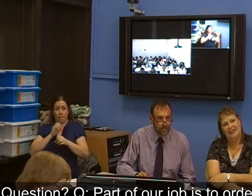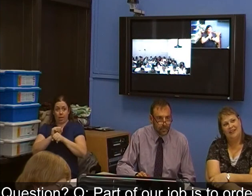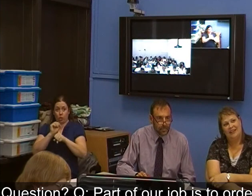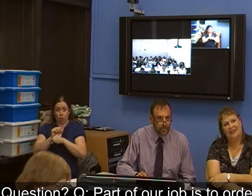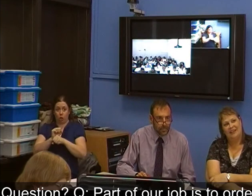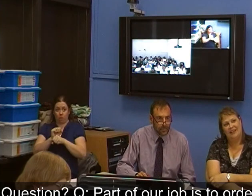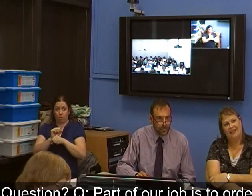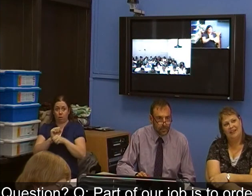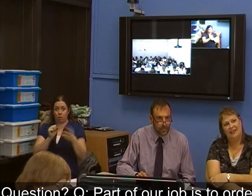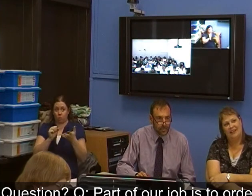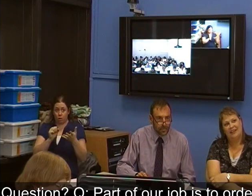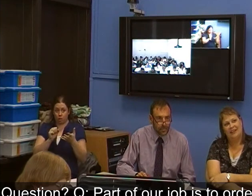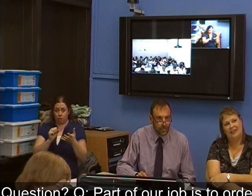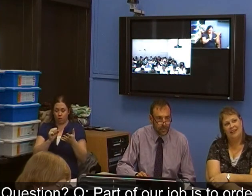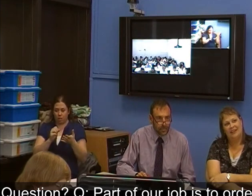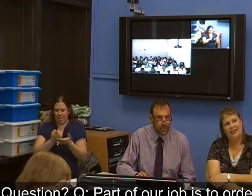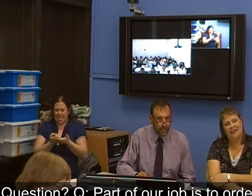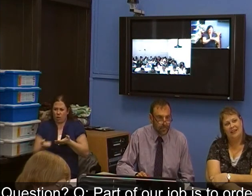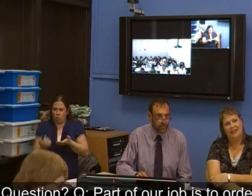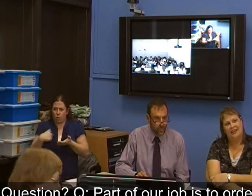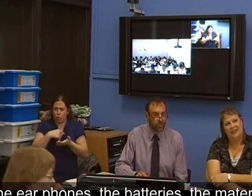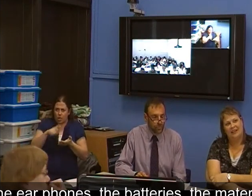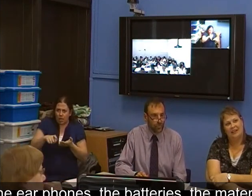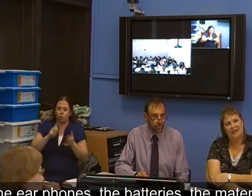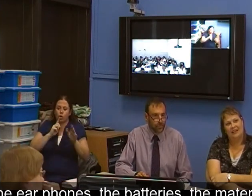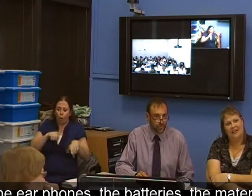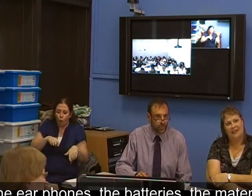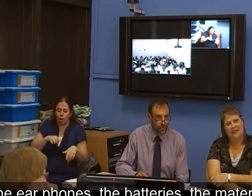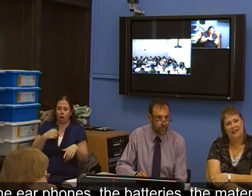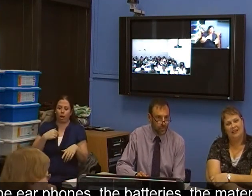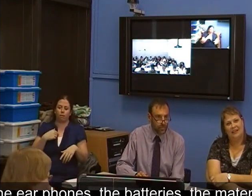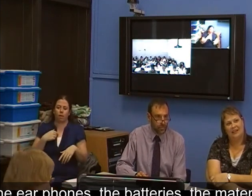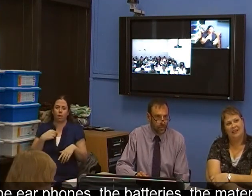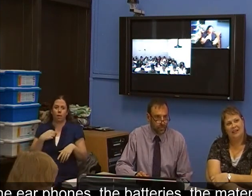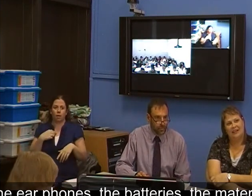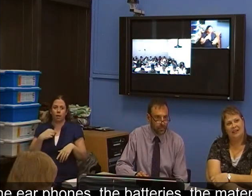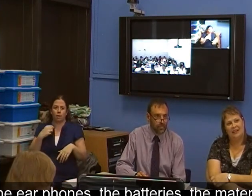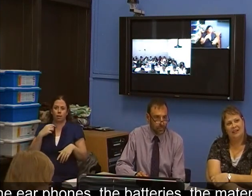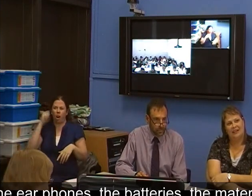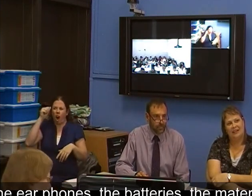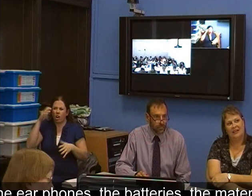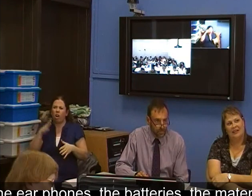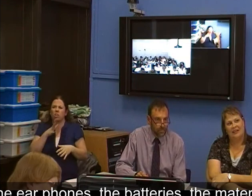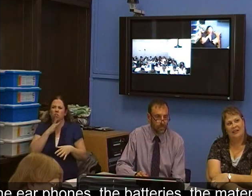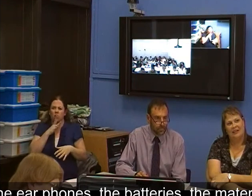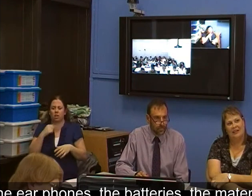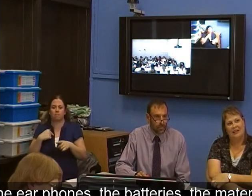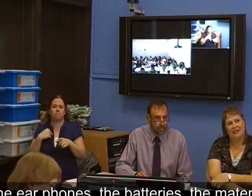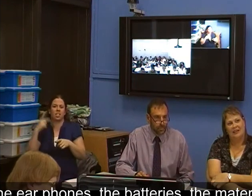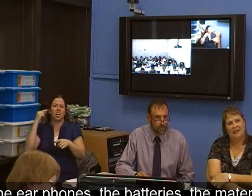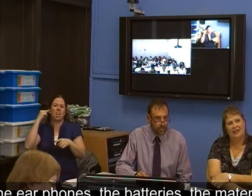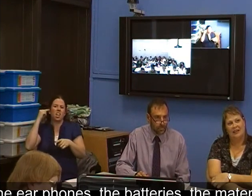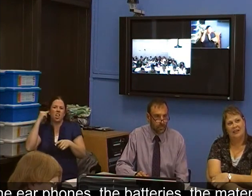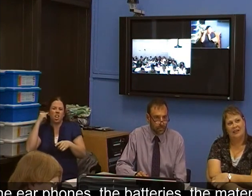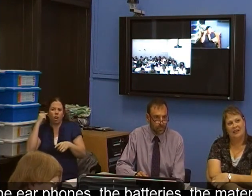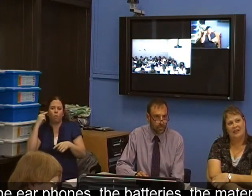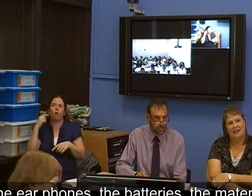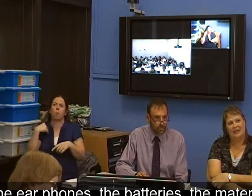order the equipment we need. I mean, it's like the earphones, the batteries, the